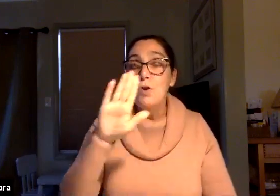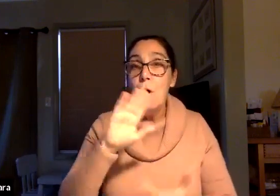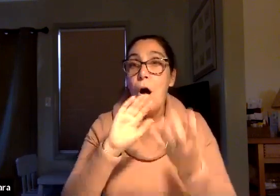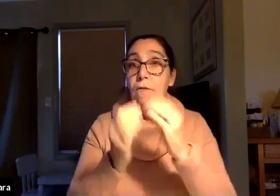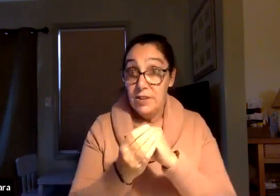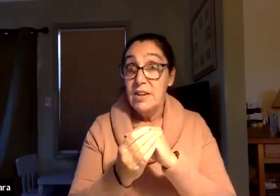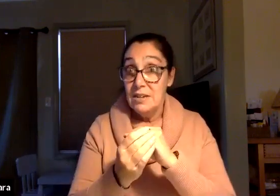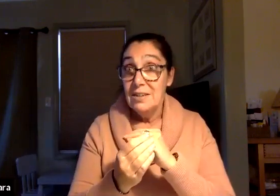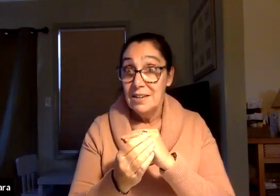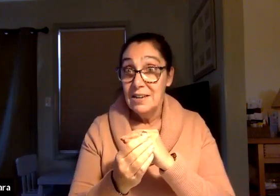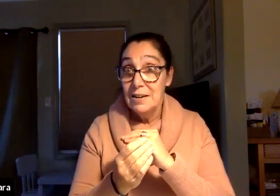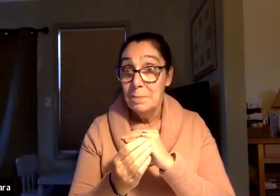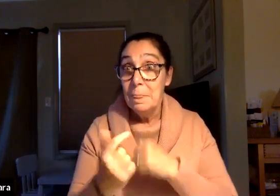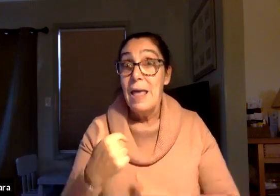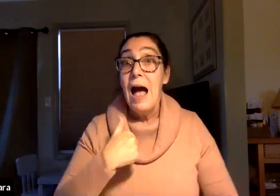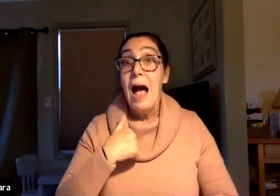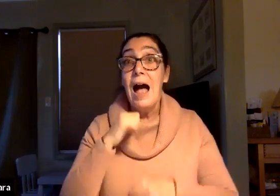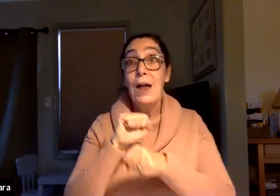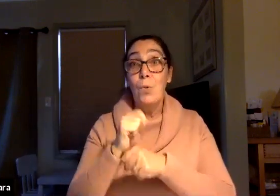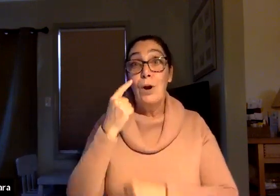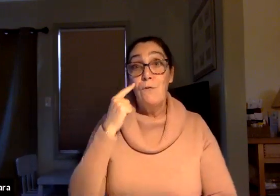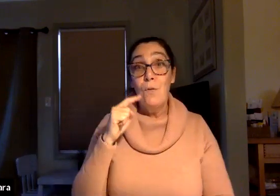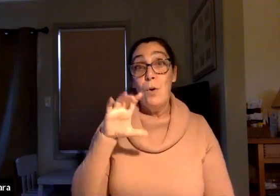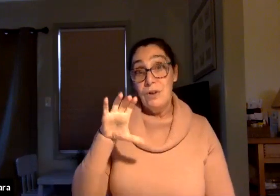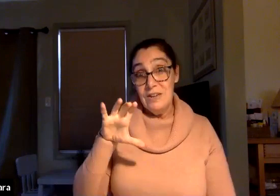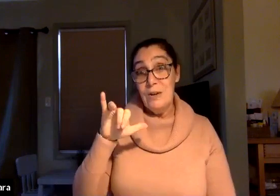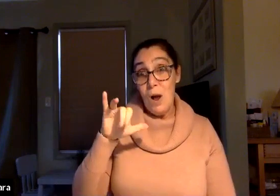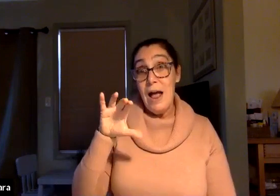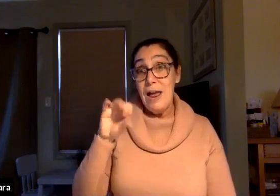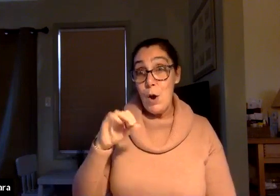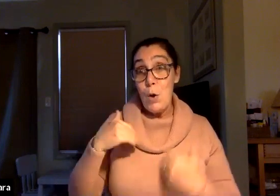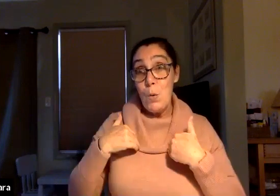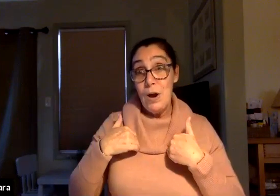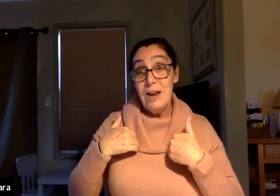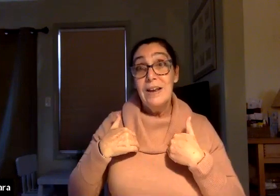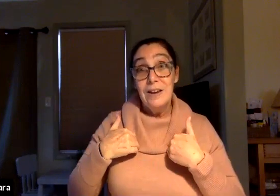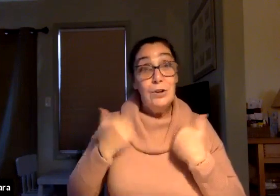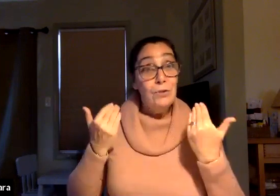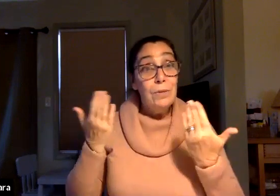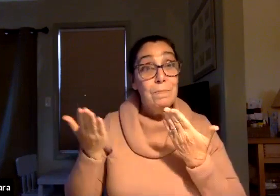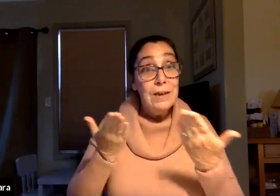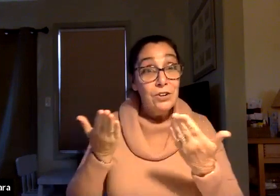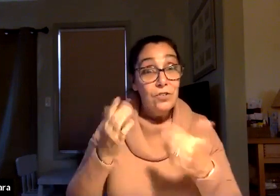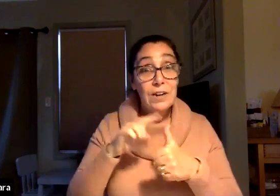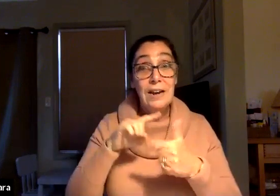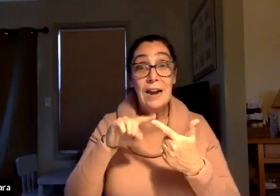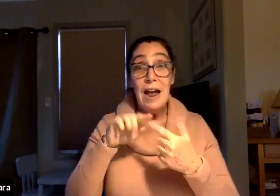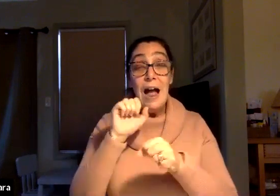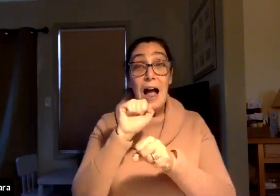your offices. I work for CYO Youth Ministry.